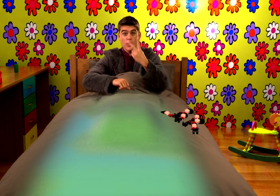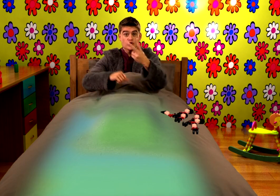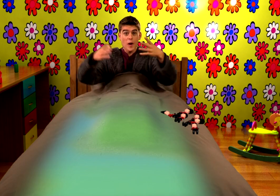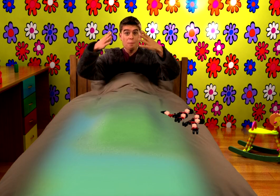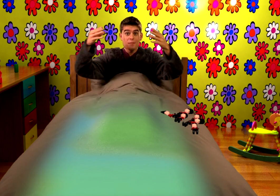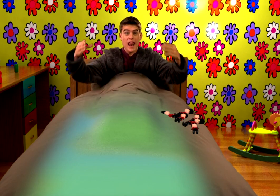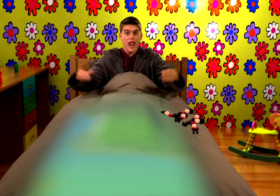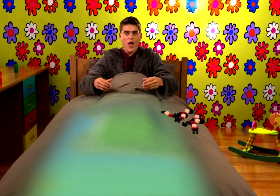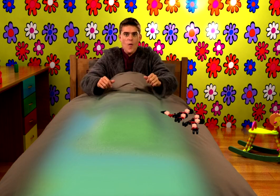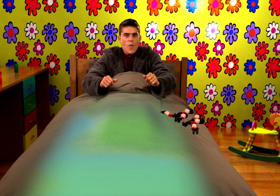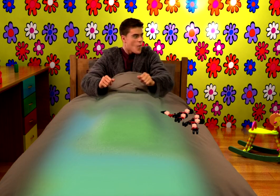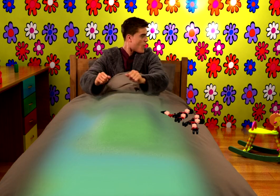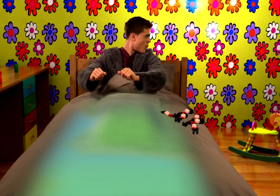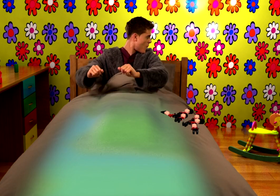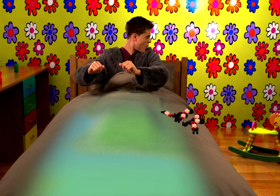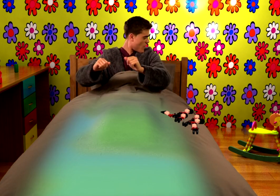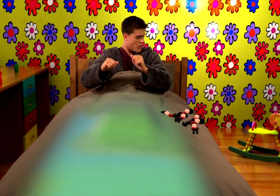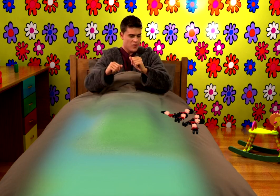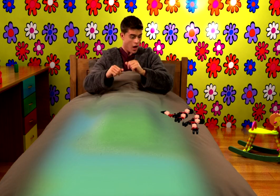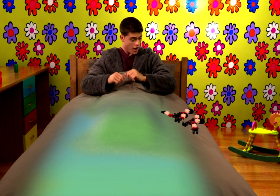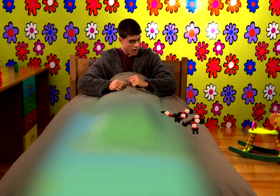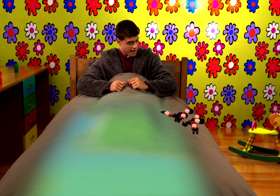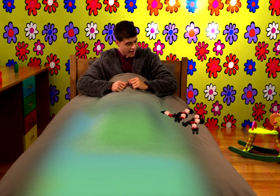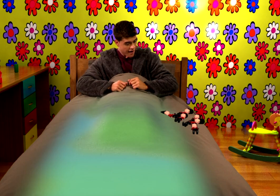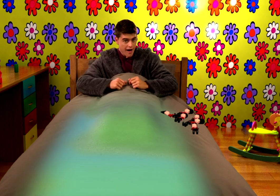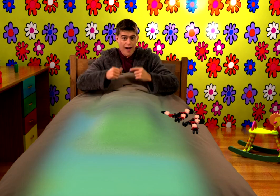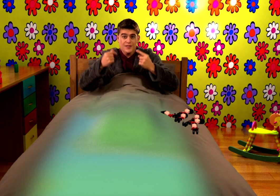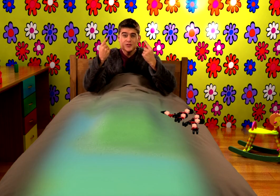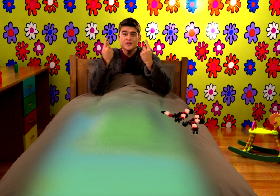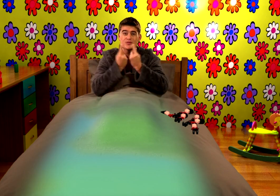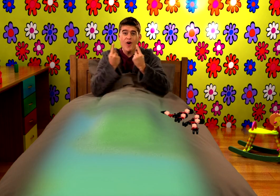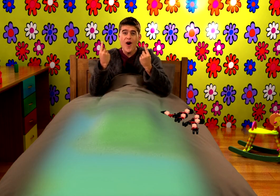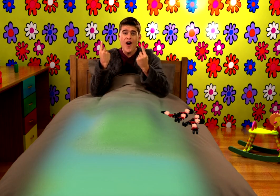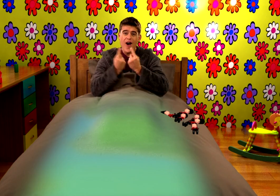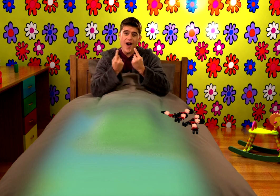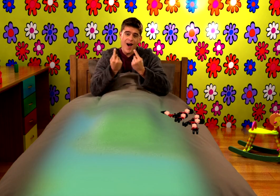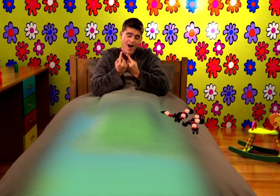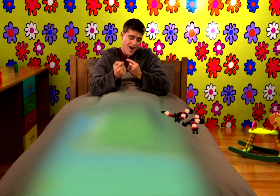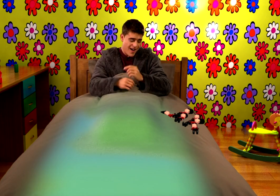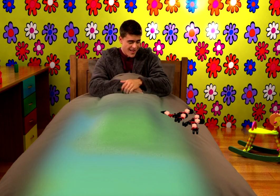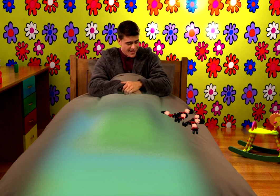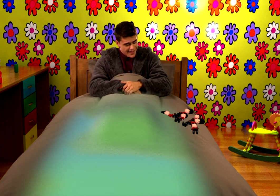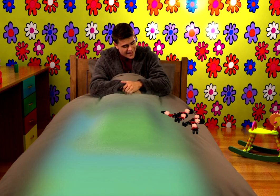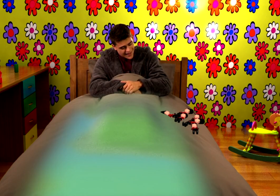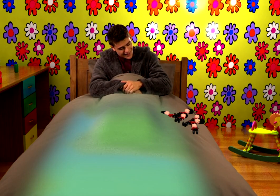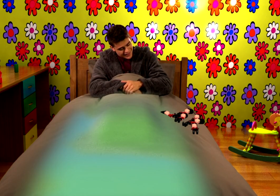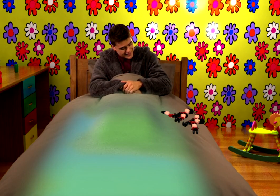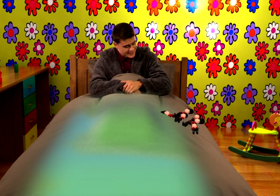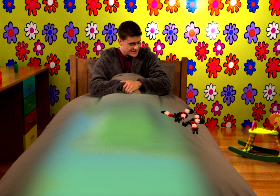I had two pillows by my head, and all my toys beside me lay